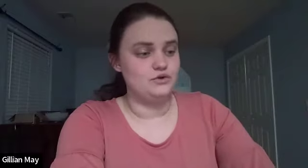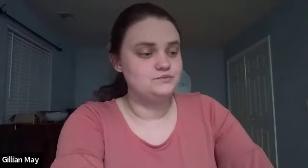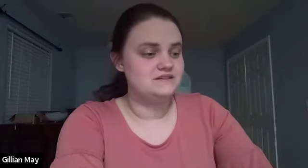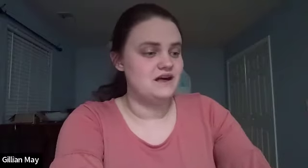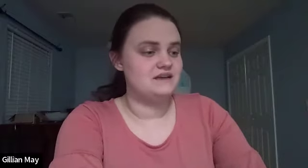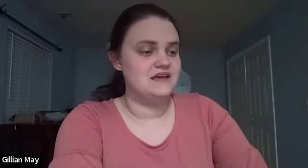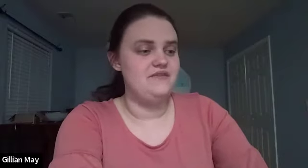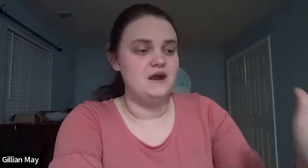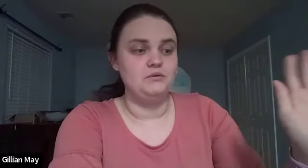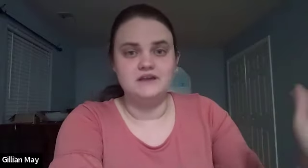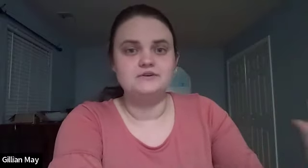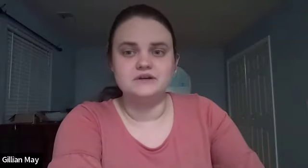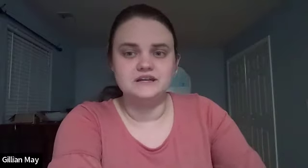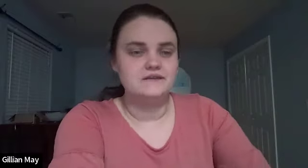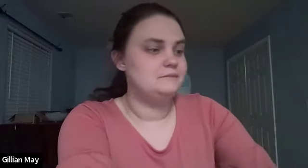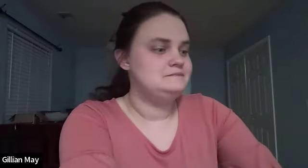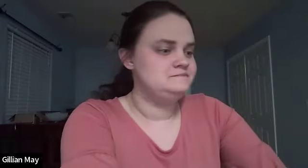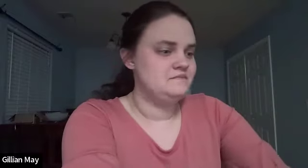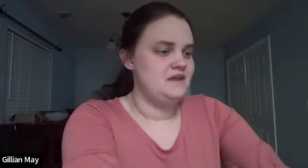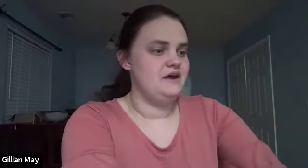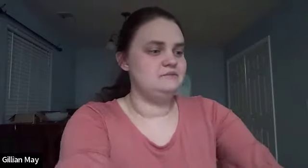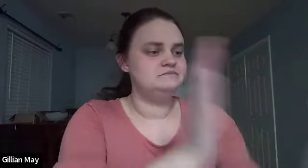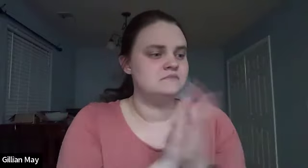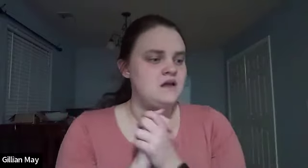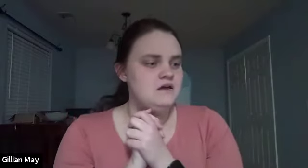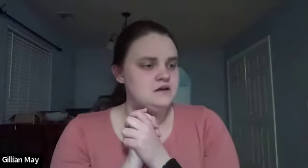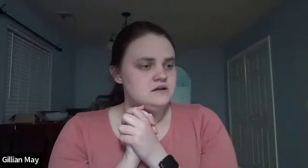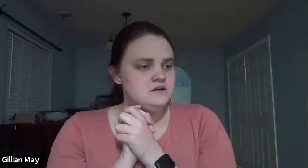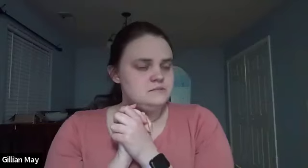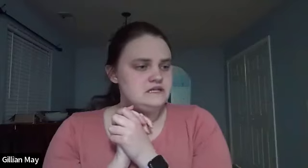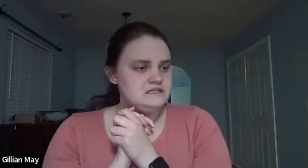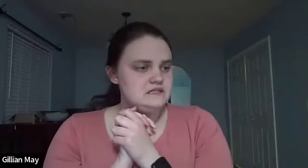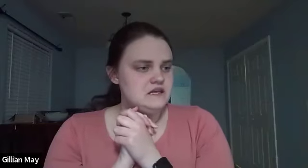groups class, and then I will never put it in there. Let's see.